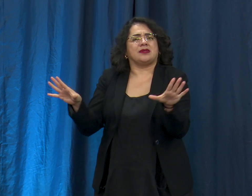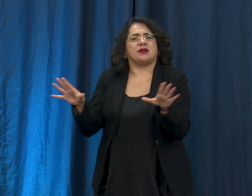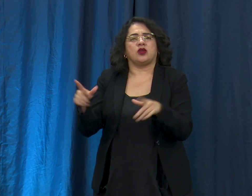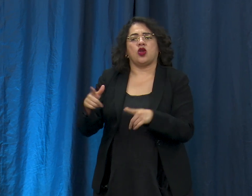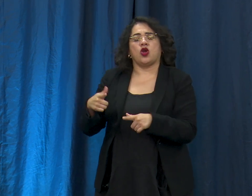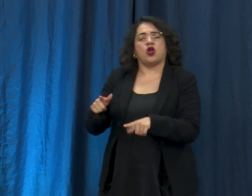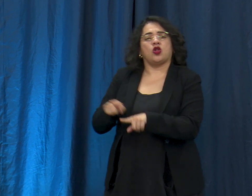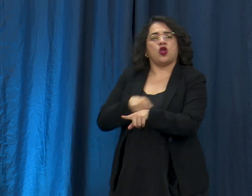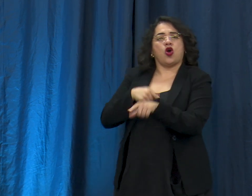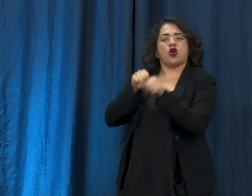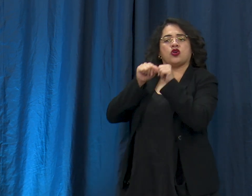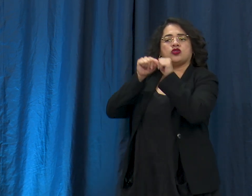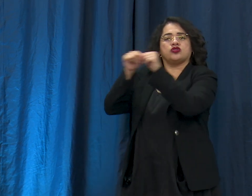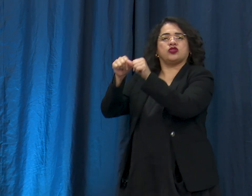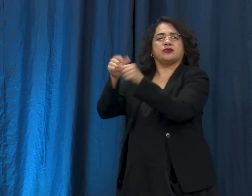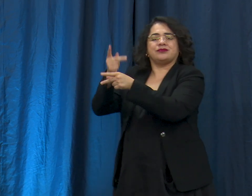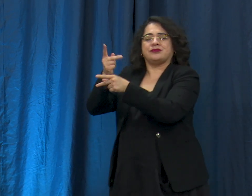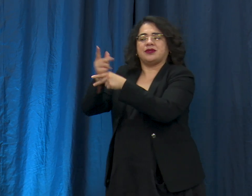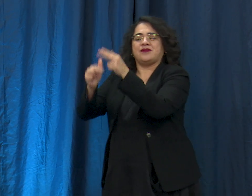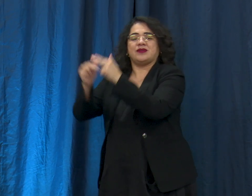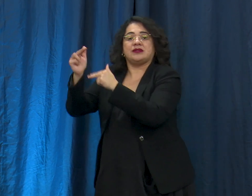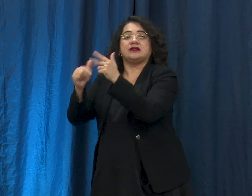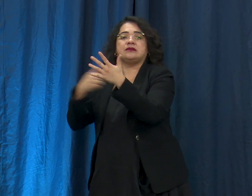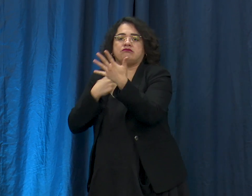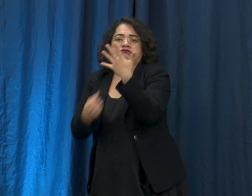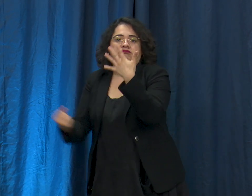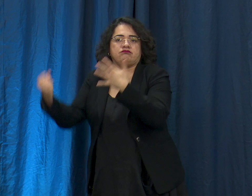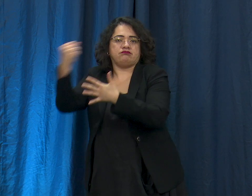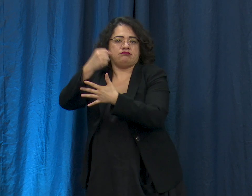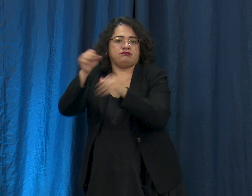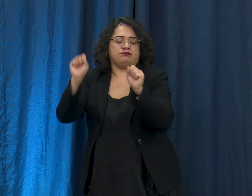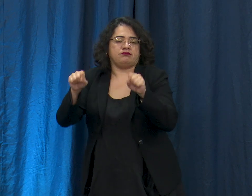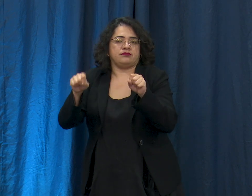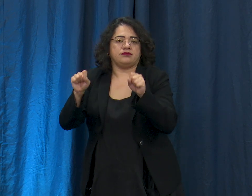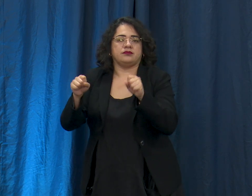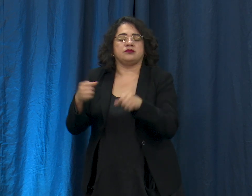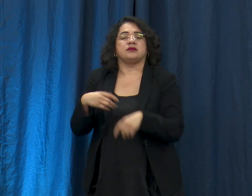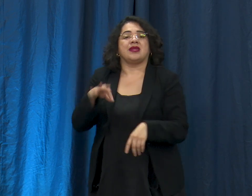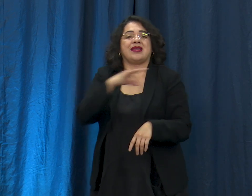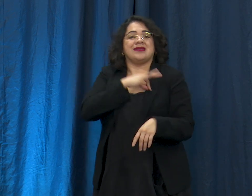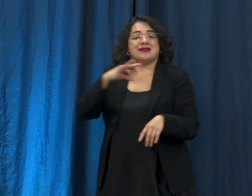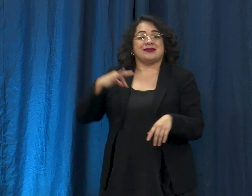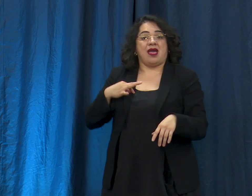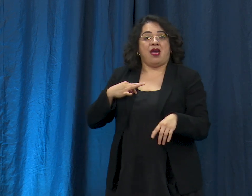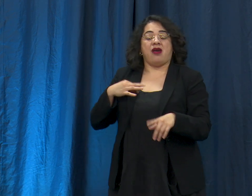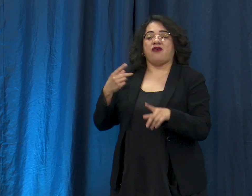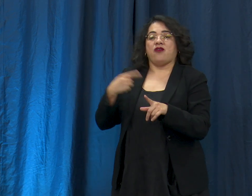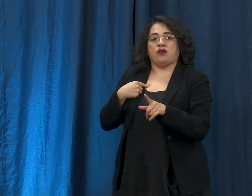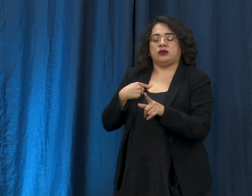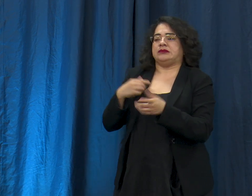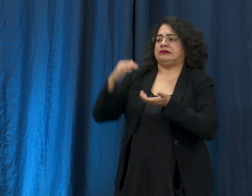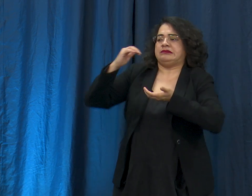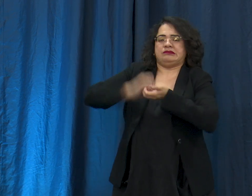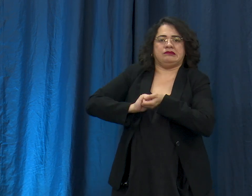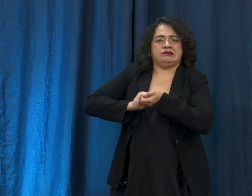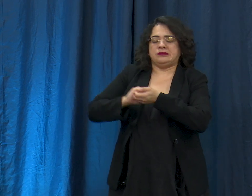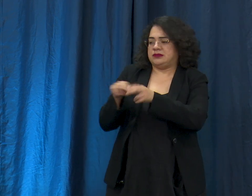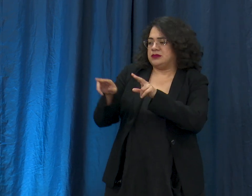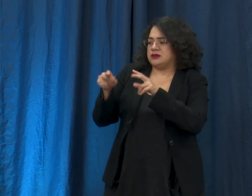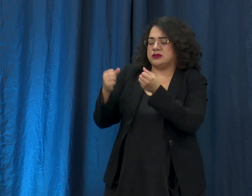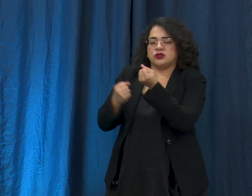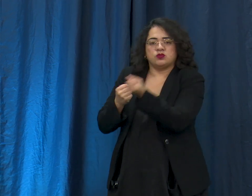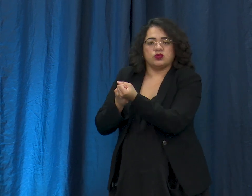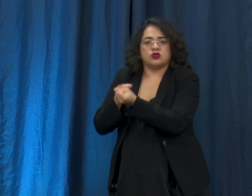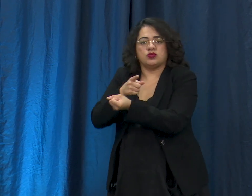We are continuing to prioritize these outbreaks and have recently increased the number of staff assigned to work these outbreaks to be able to